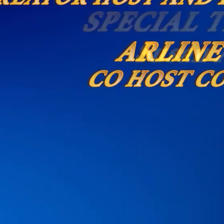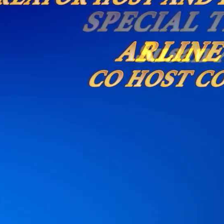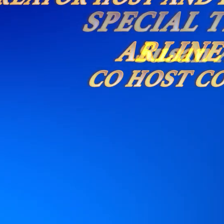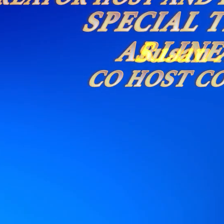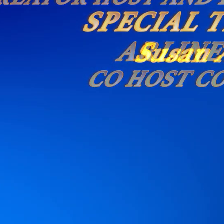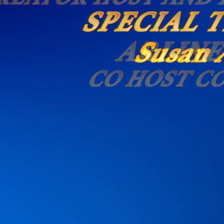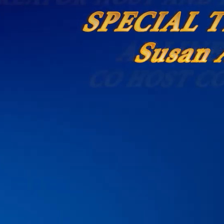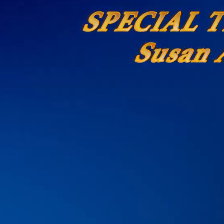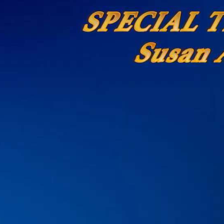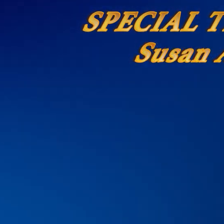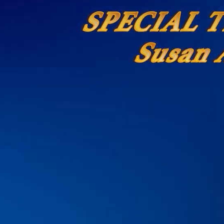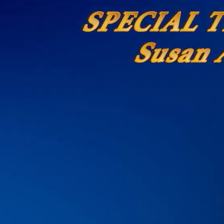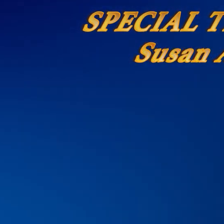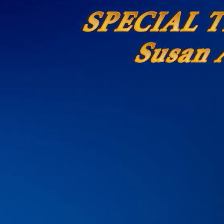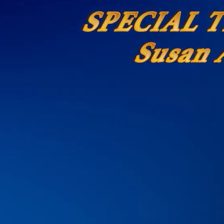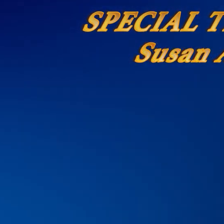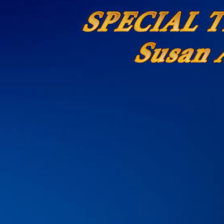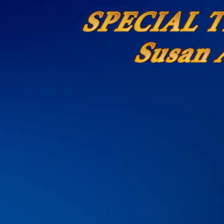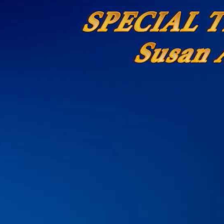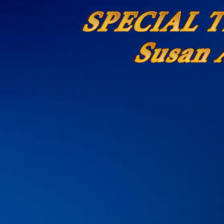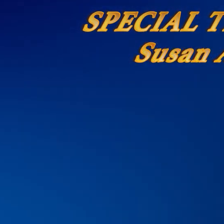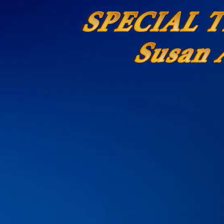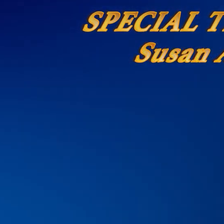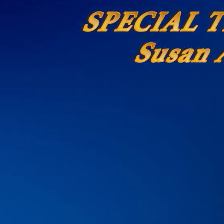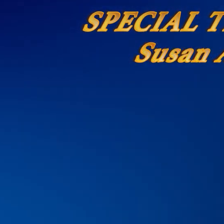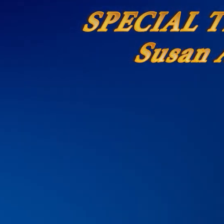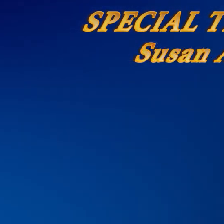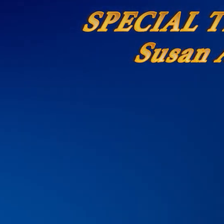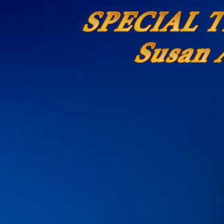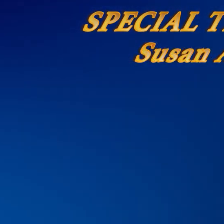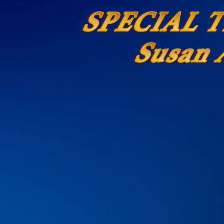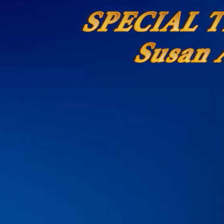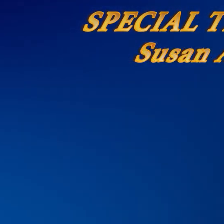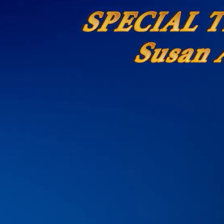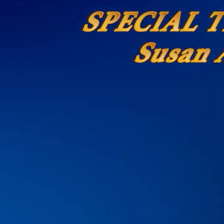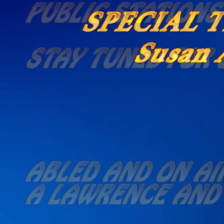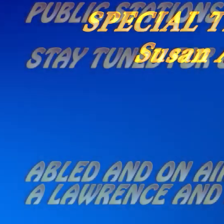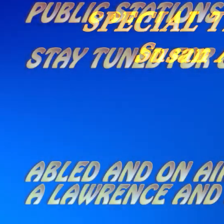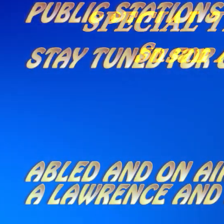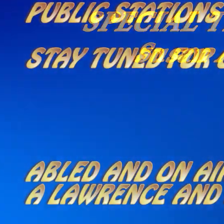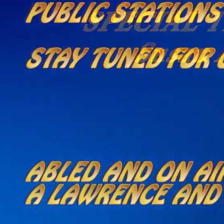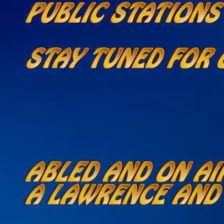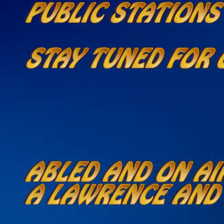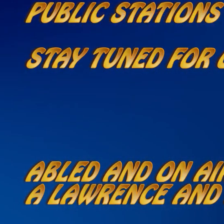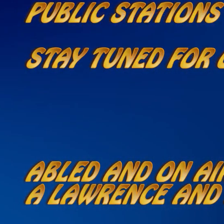Air. Stay tuned. I'm Lauren Seiler. See you next time.